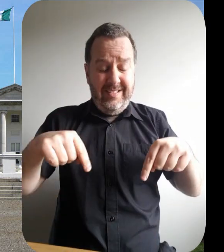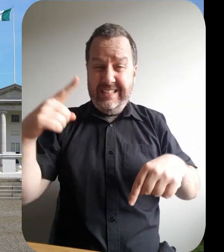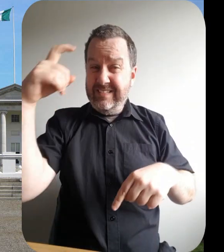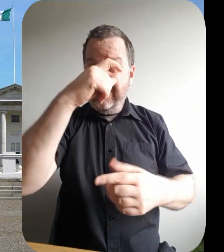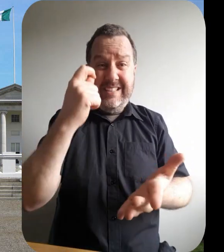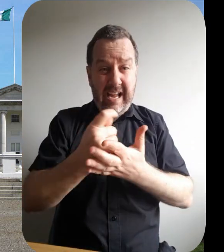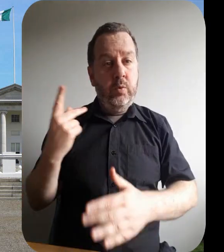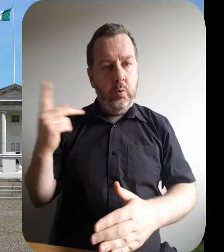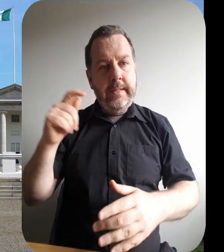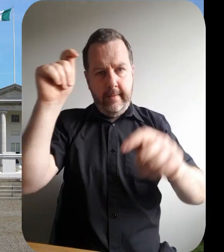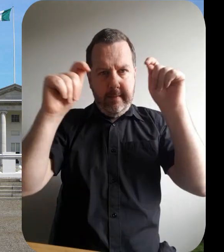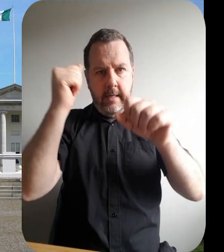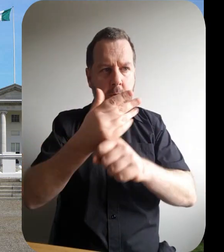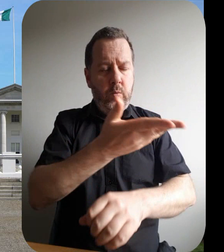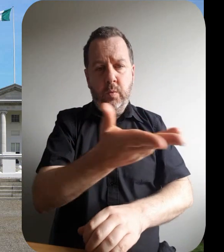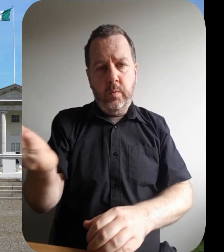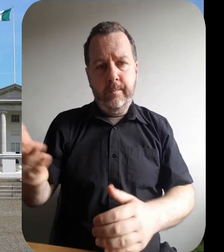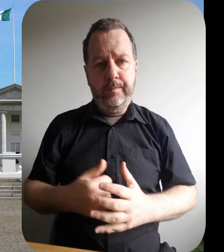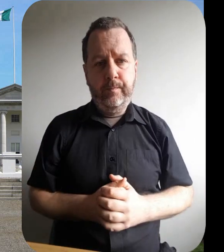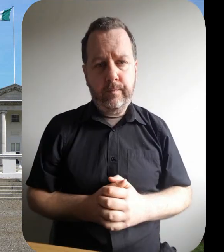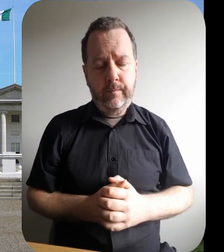especially at this most difficult time.